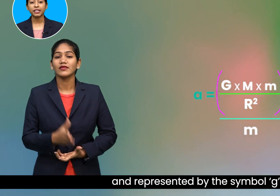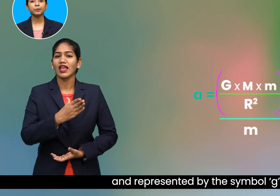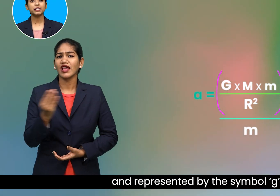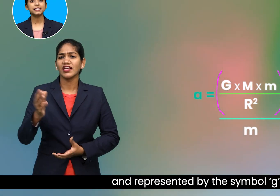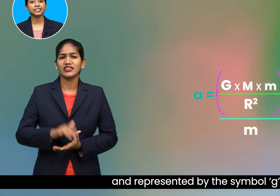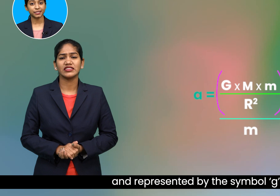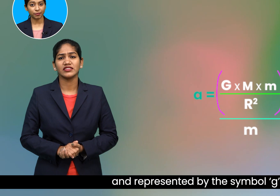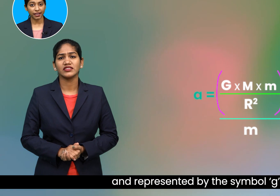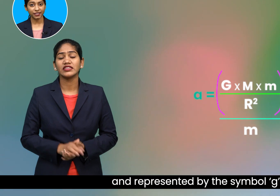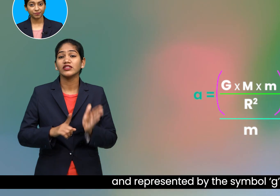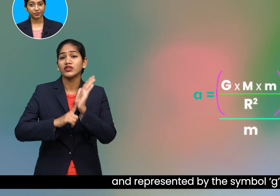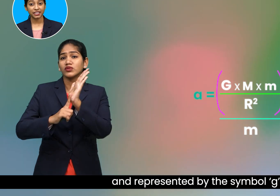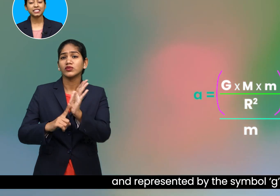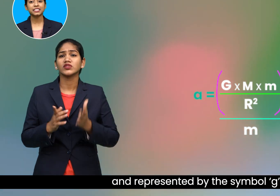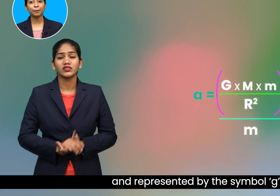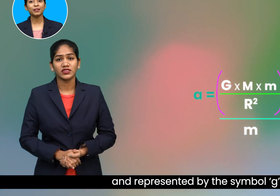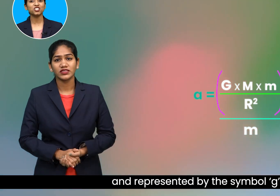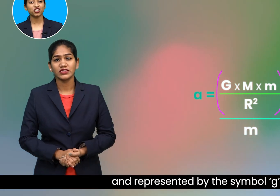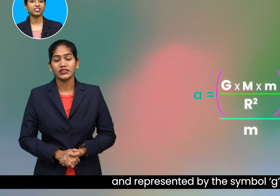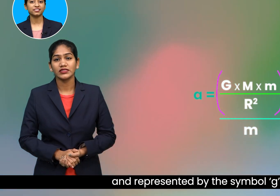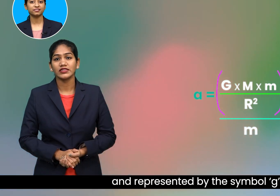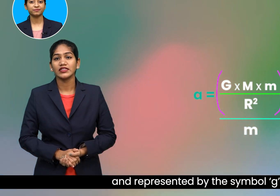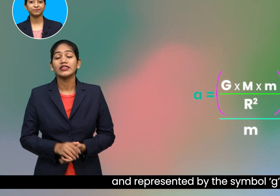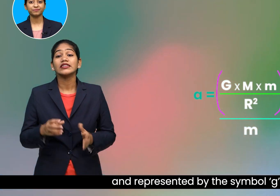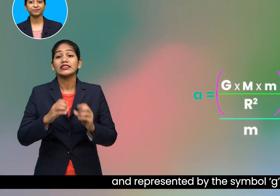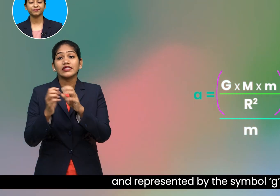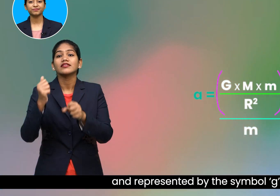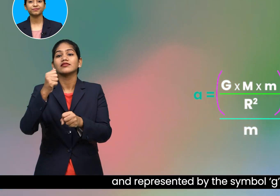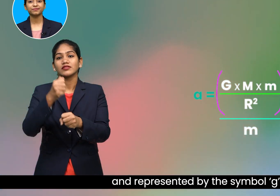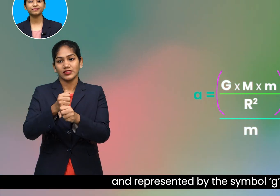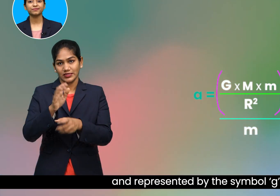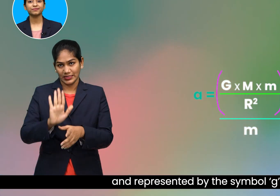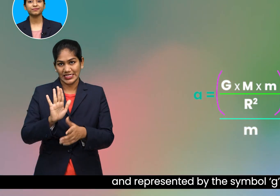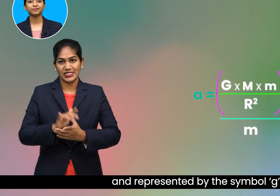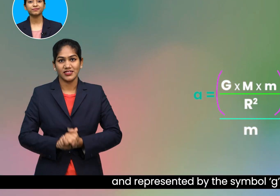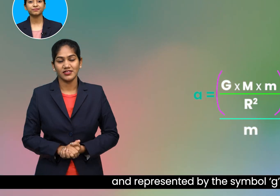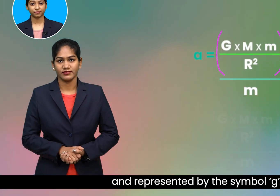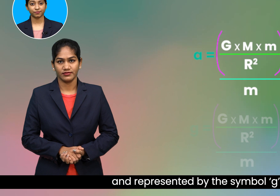And represented by the symbol G.